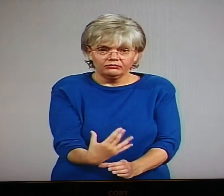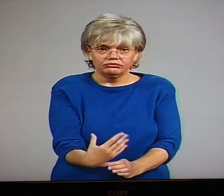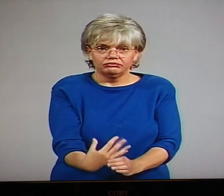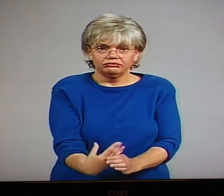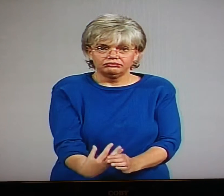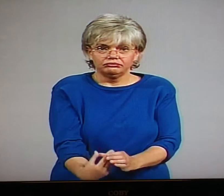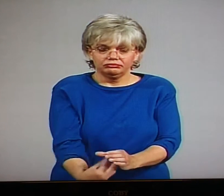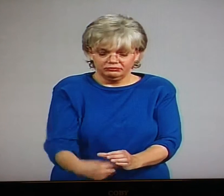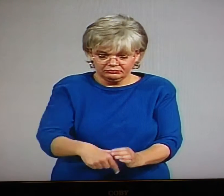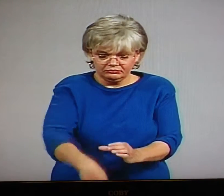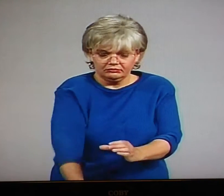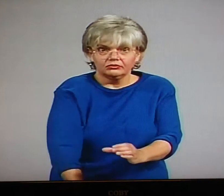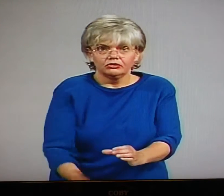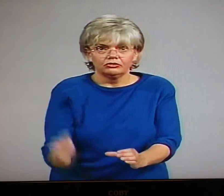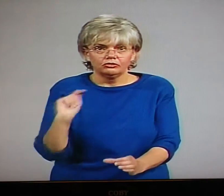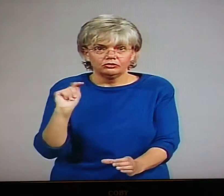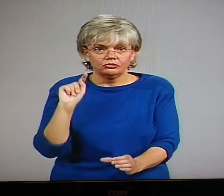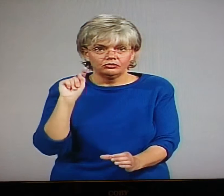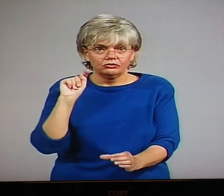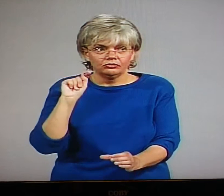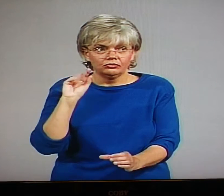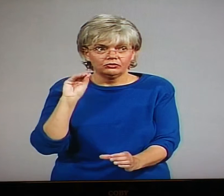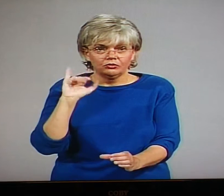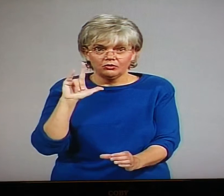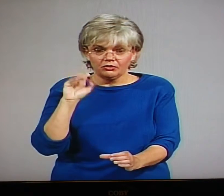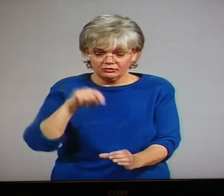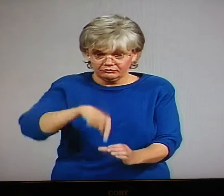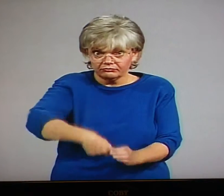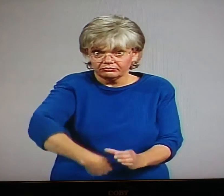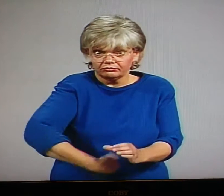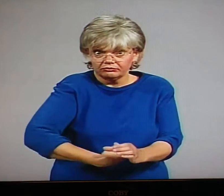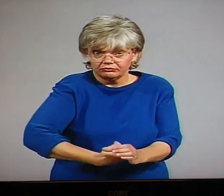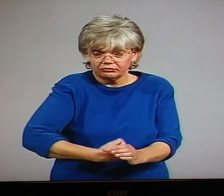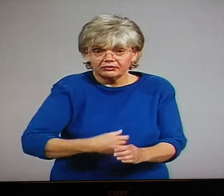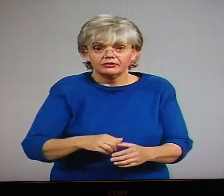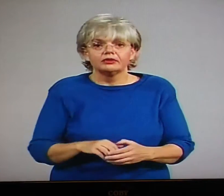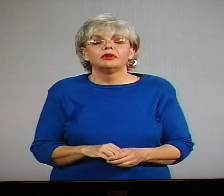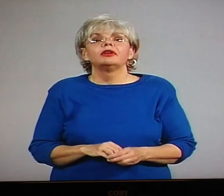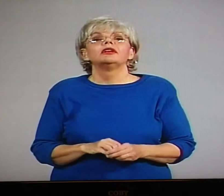lifts, water drains from the tank into the toilet bowl.